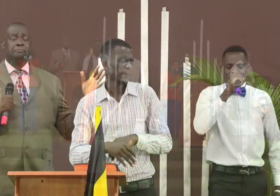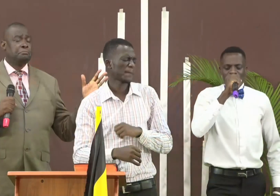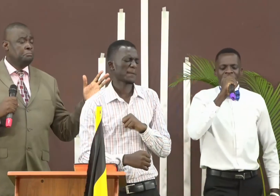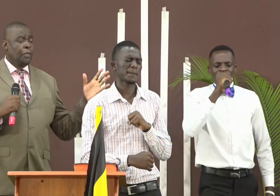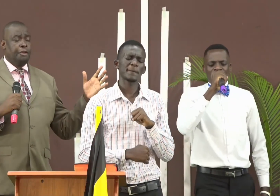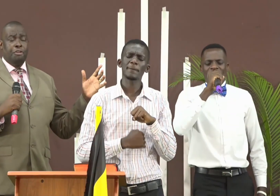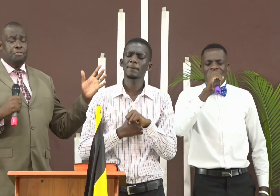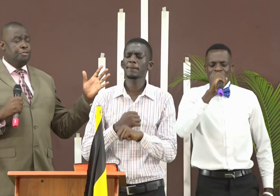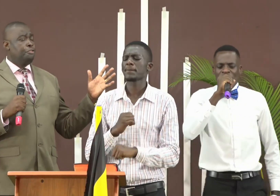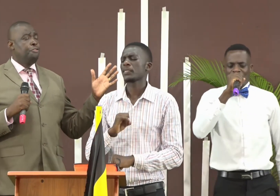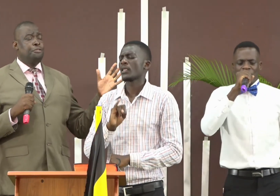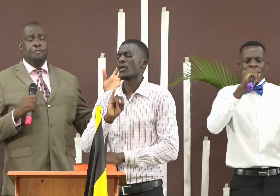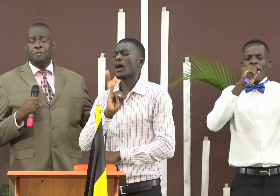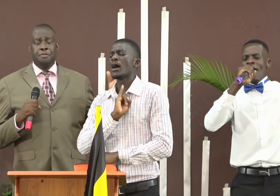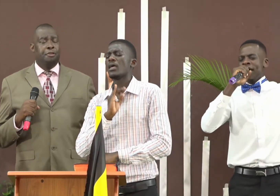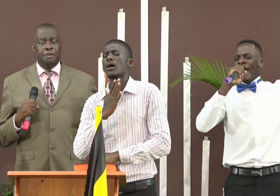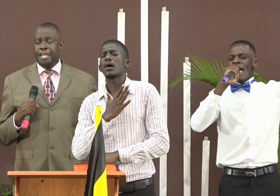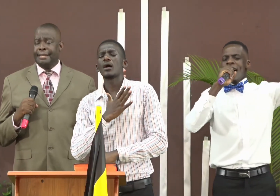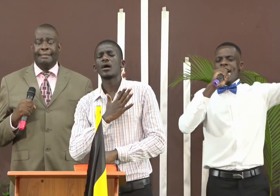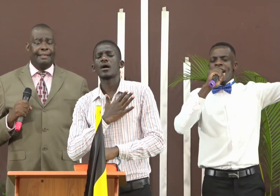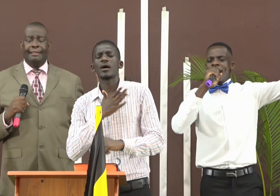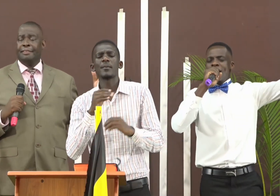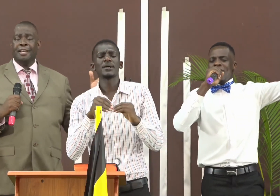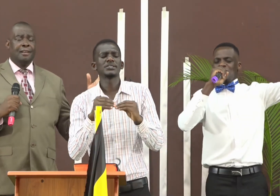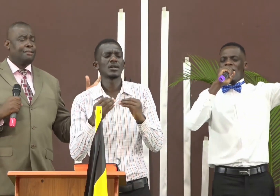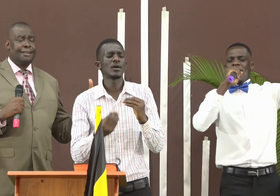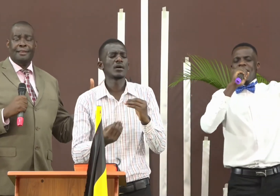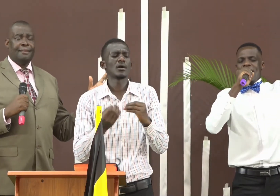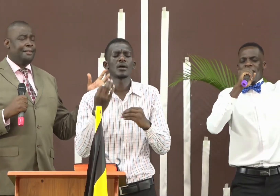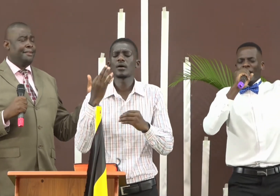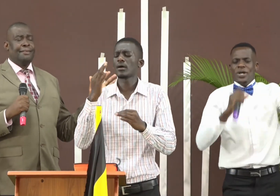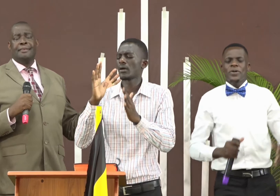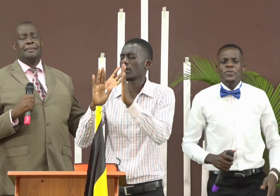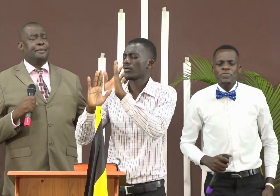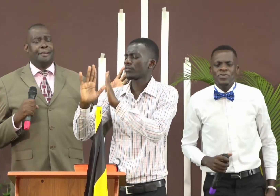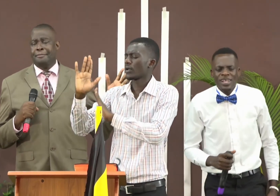slave. I'm a child of God, yes, I am a child.